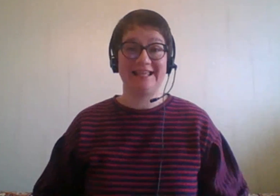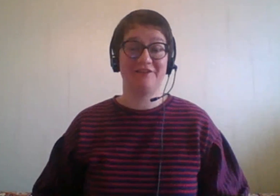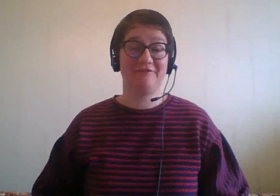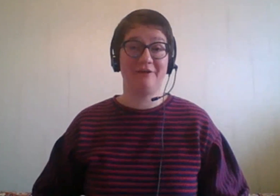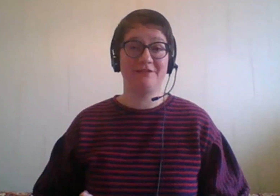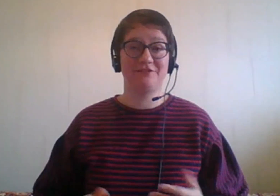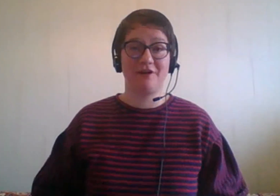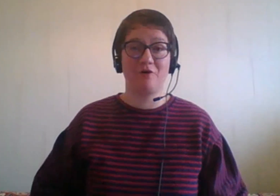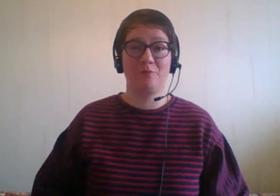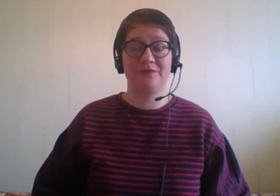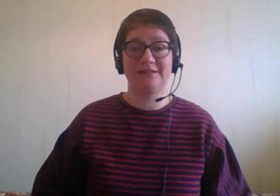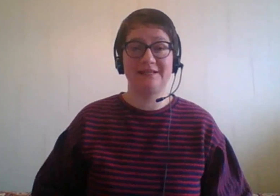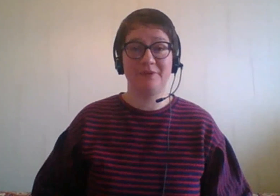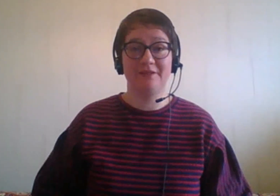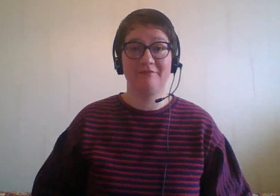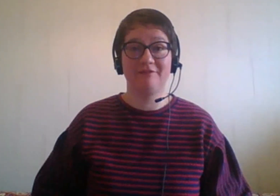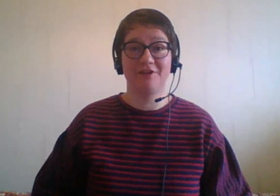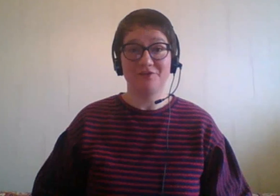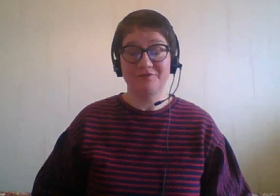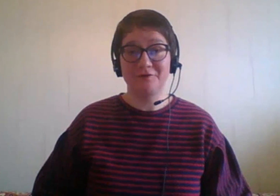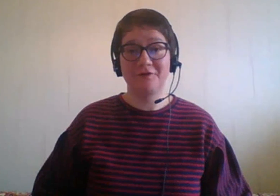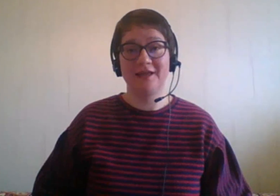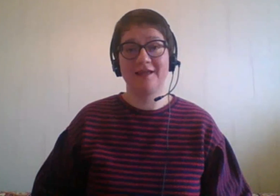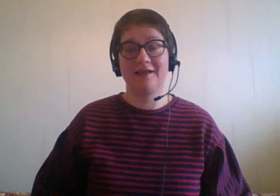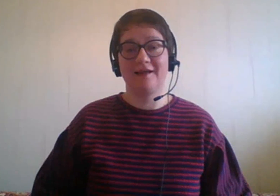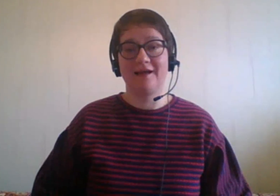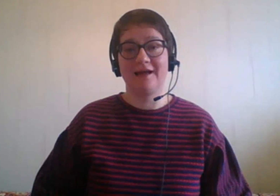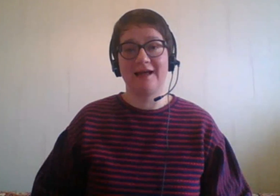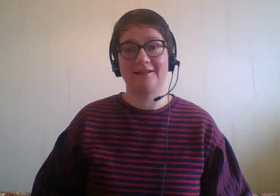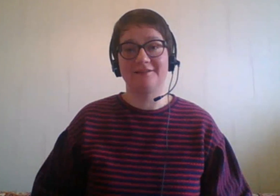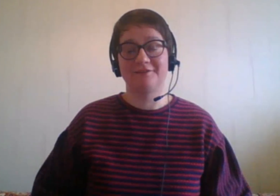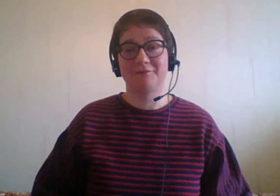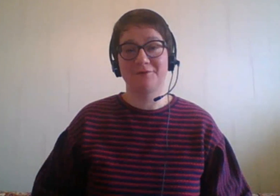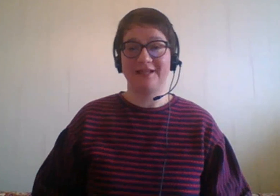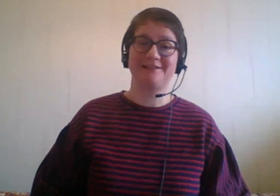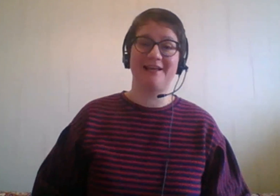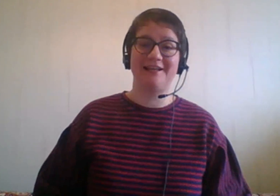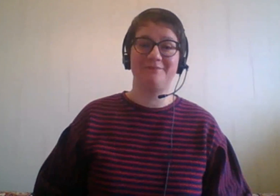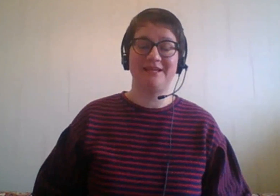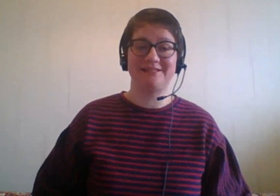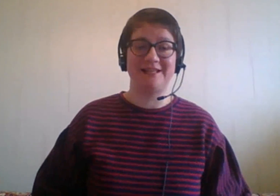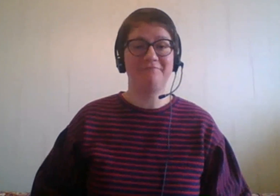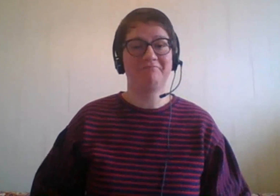Thank you very much. I hope this has been useful, and good luck signing BSL.